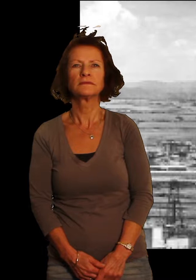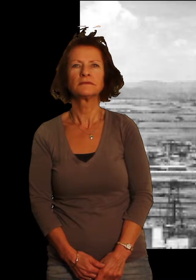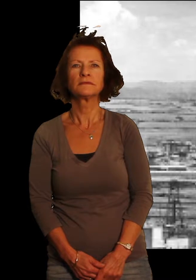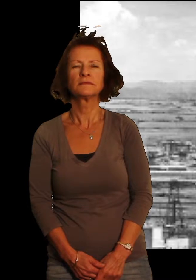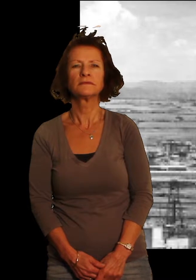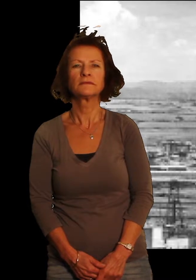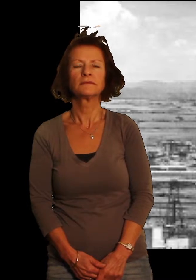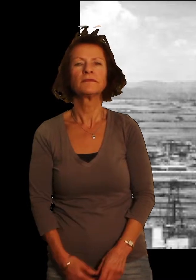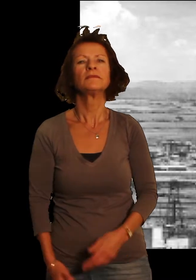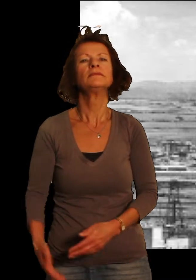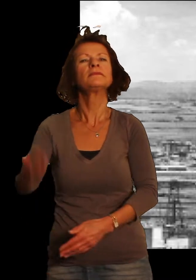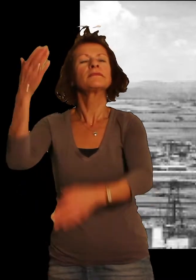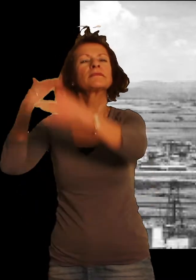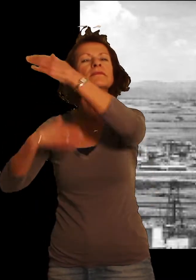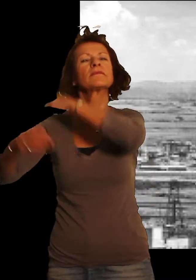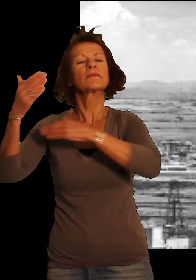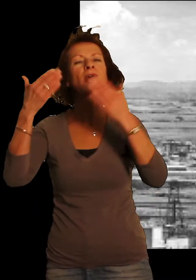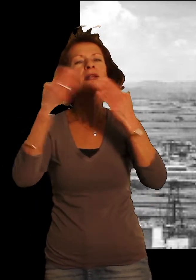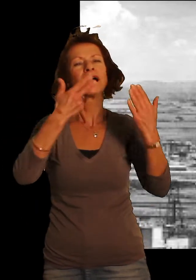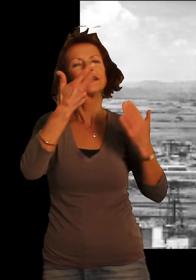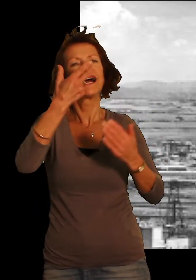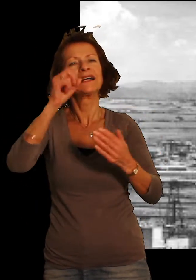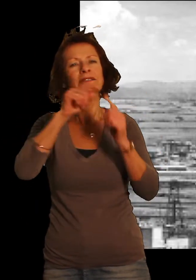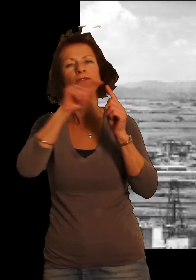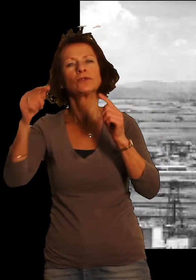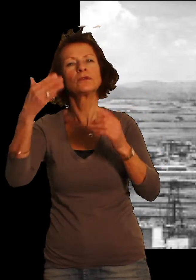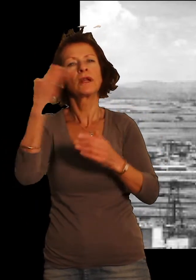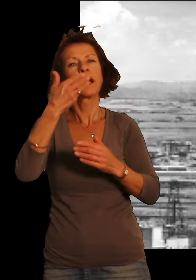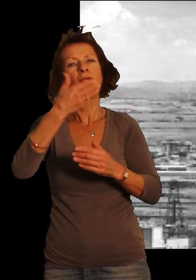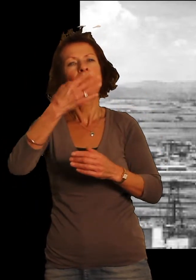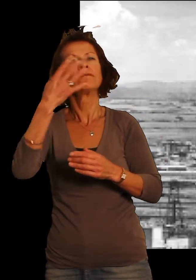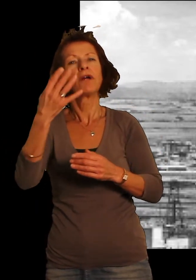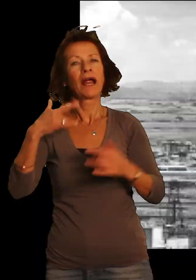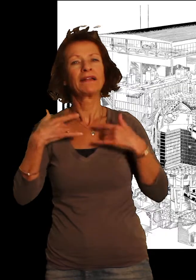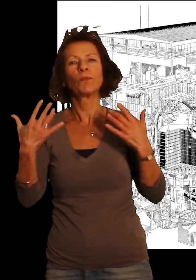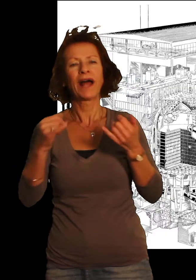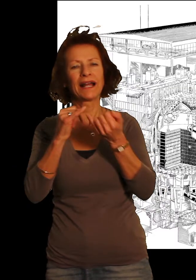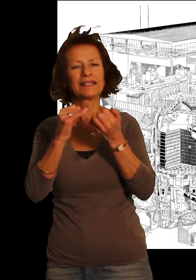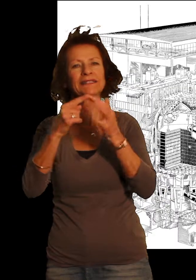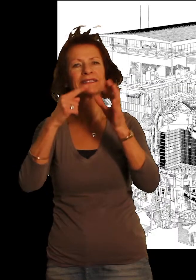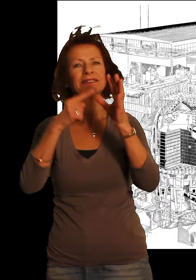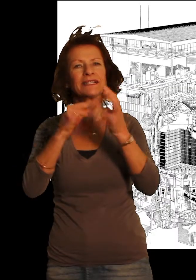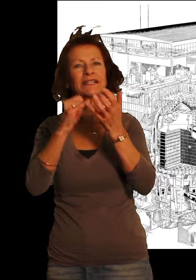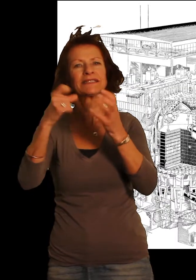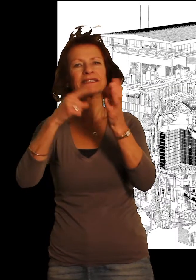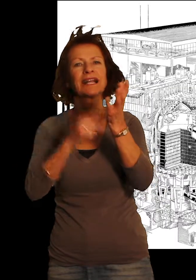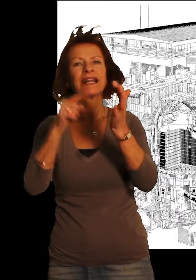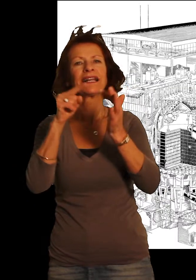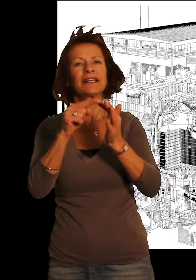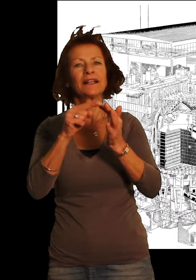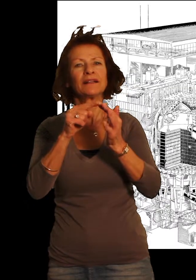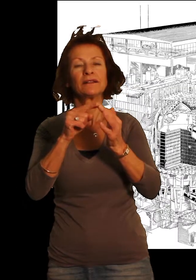At the behest of Prime Minister Winston Churchill, designing work for Calder Hall Power Station was started by Christopher